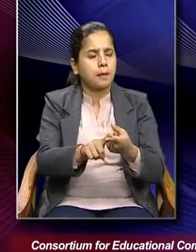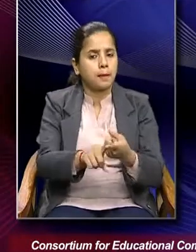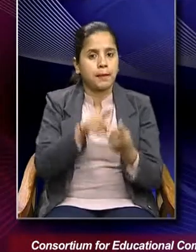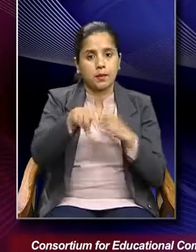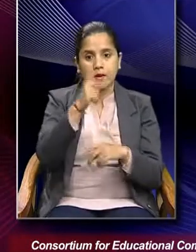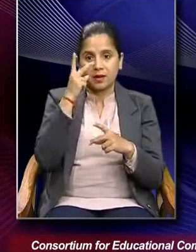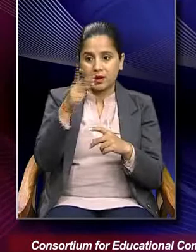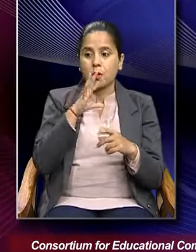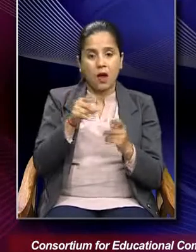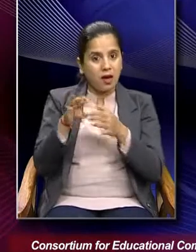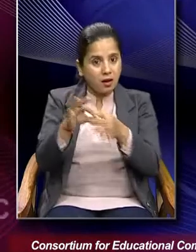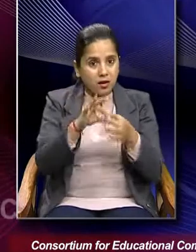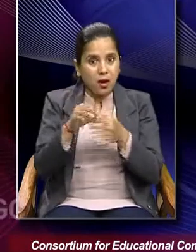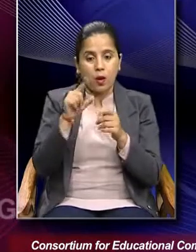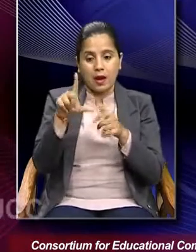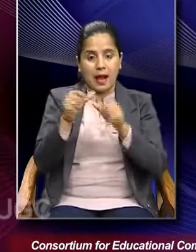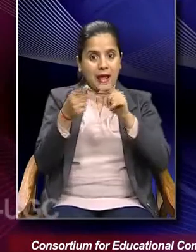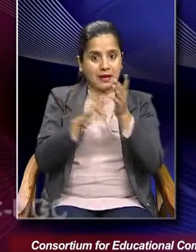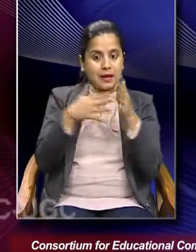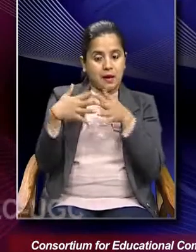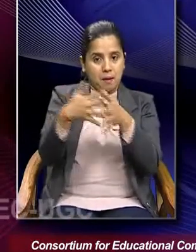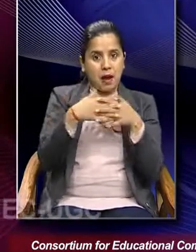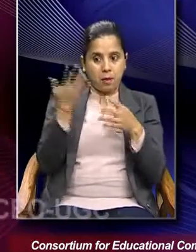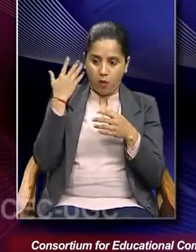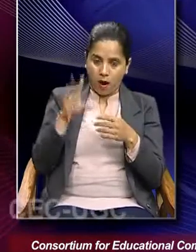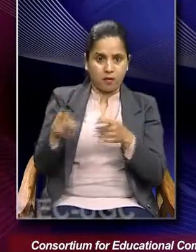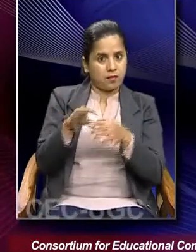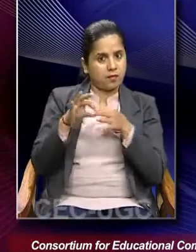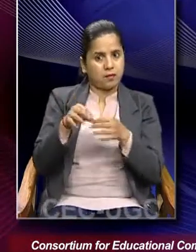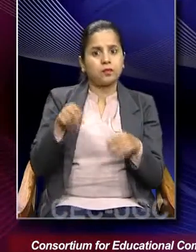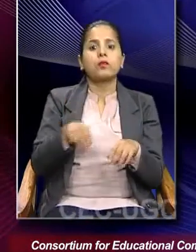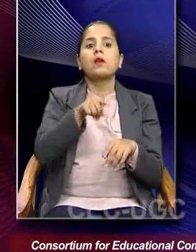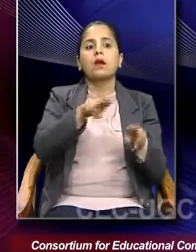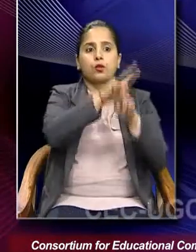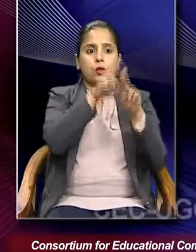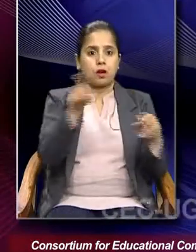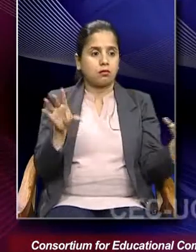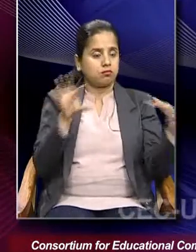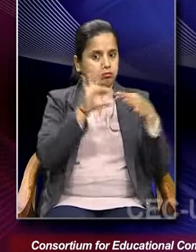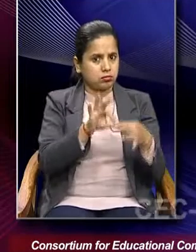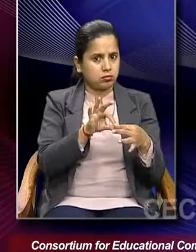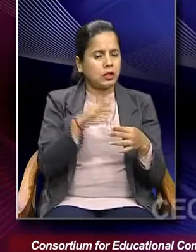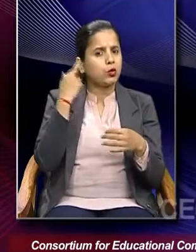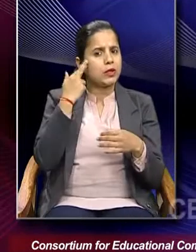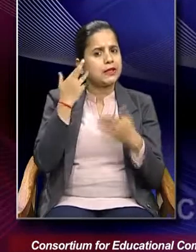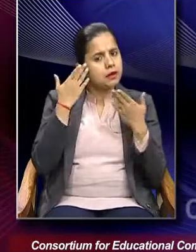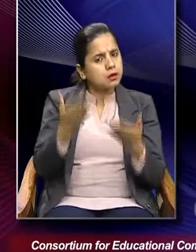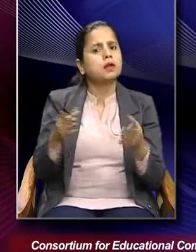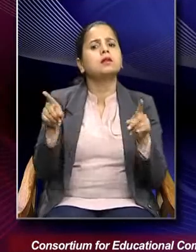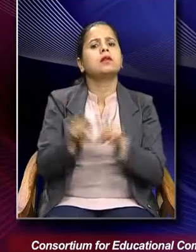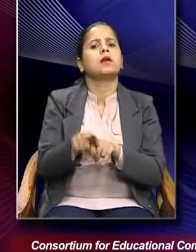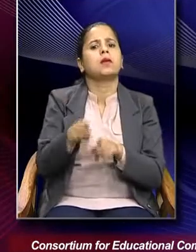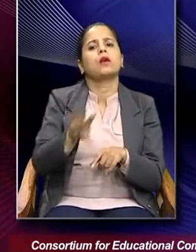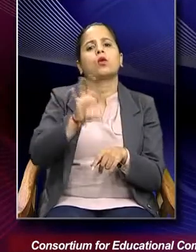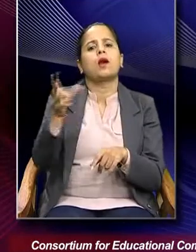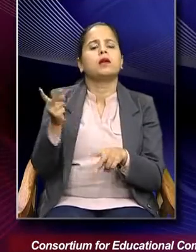of relationship that Latin American states were having with the international system, it is because of that reason those countries are